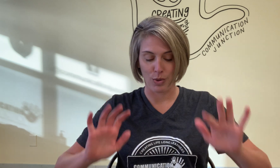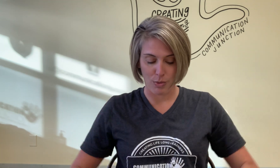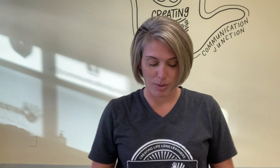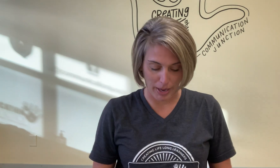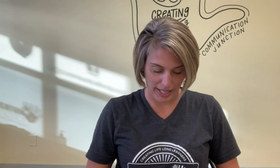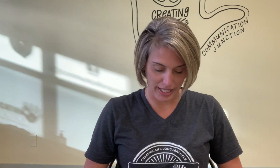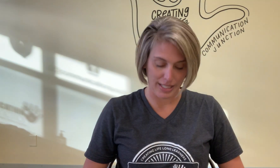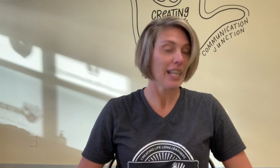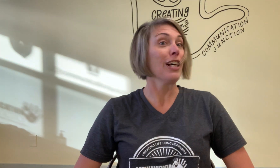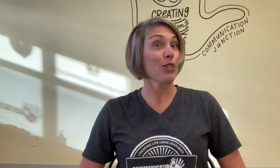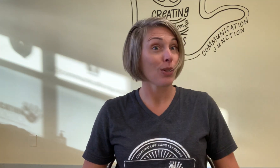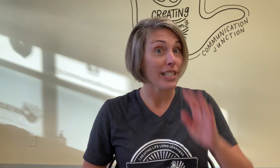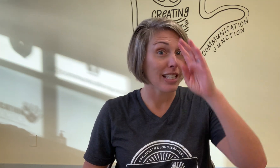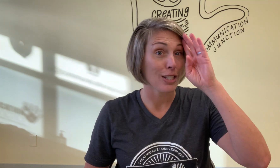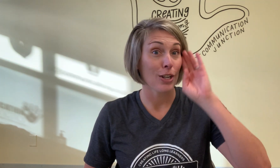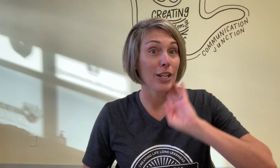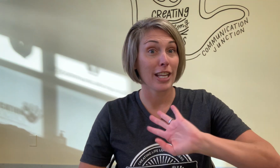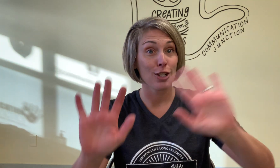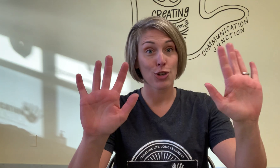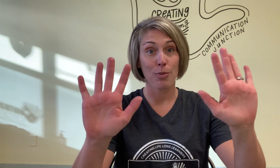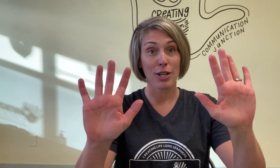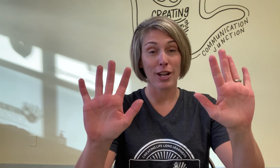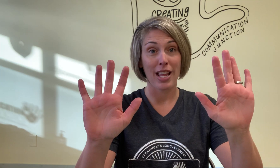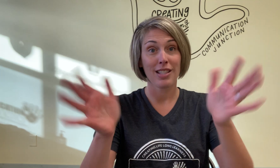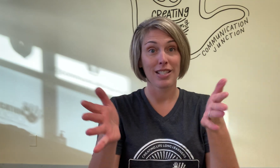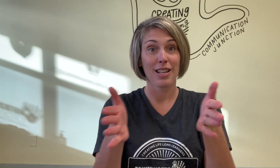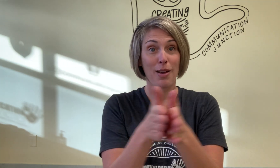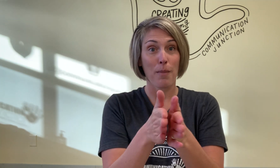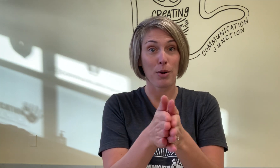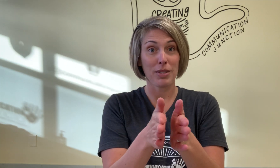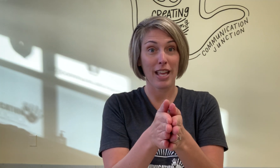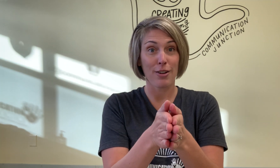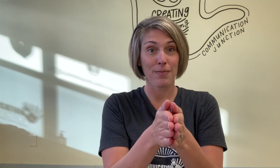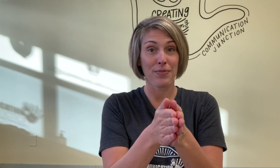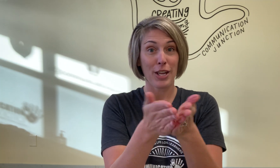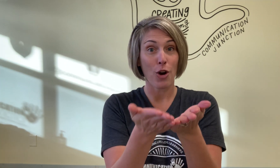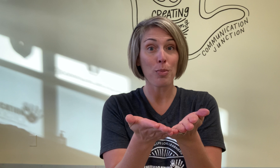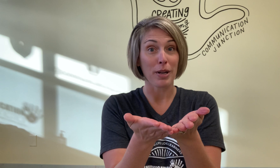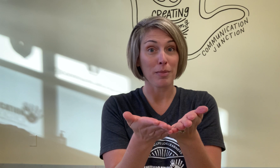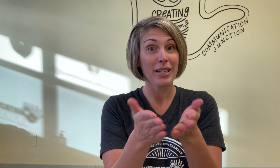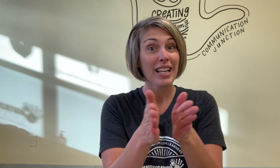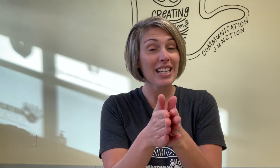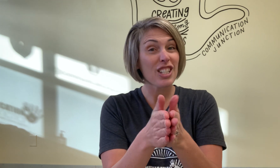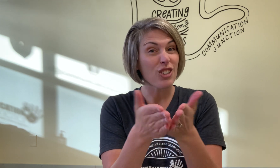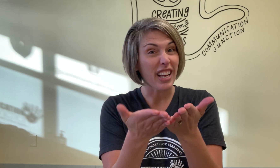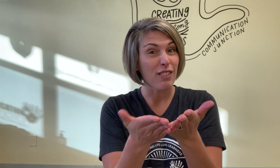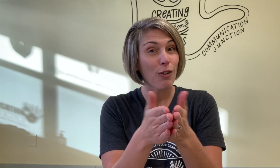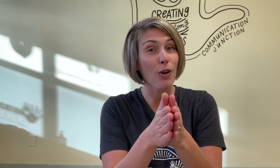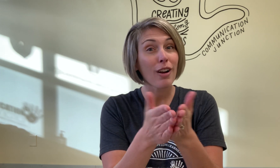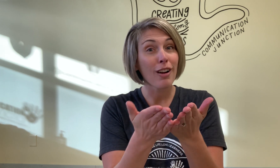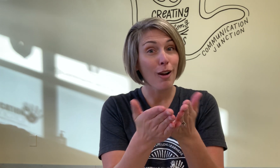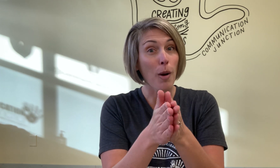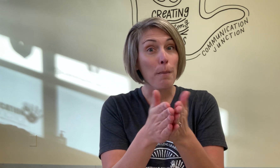read with my kids. So let's get started. Can you show me your hands? Put them together and open them. It's our sign for